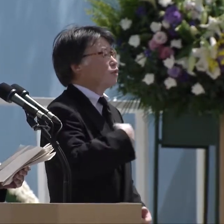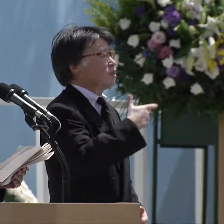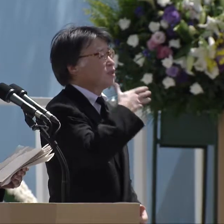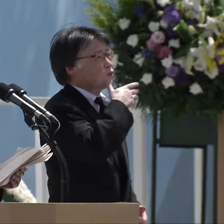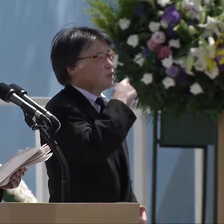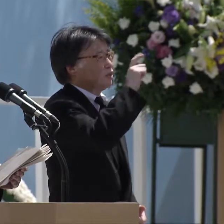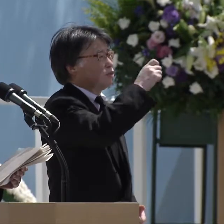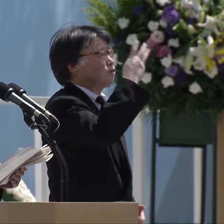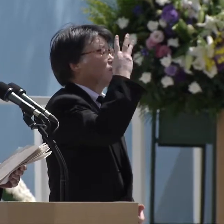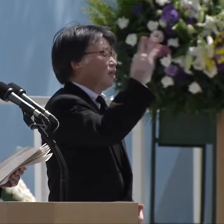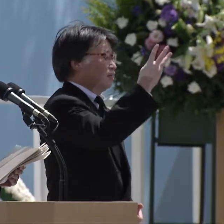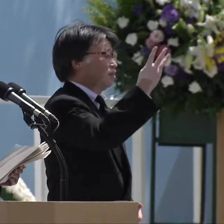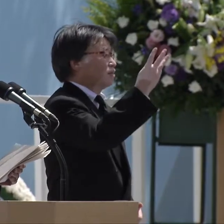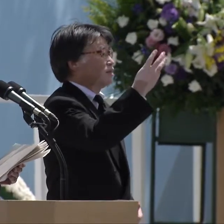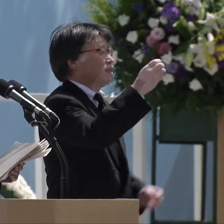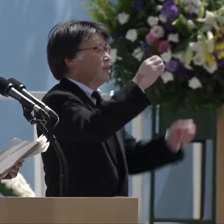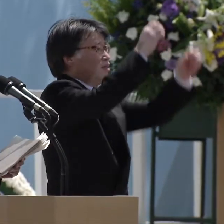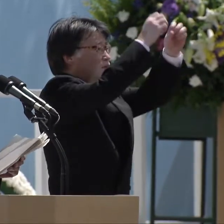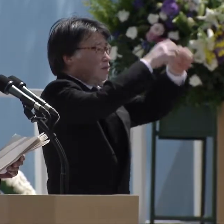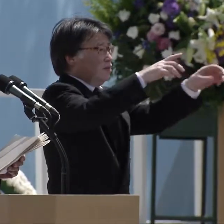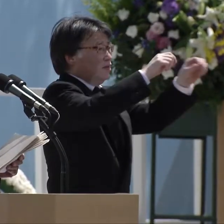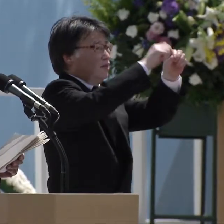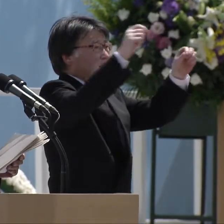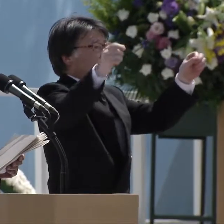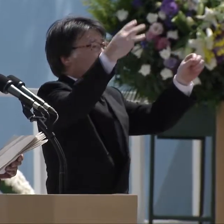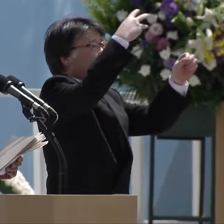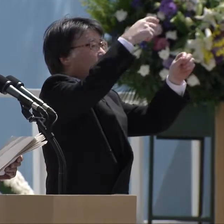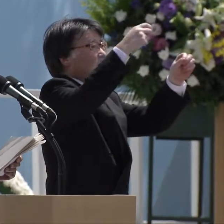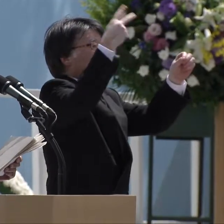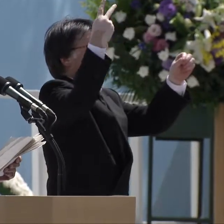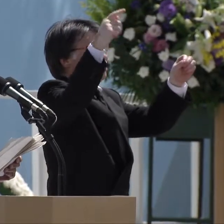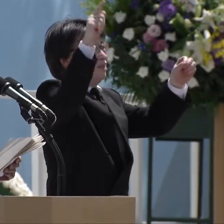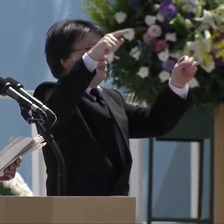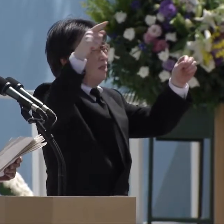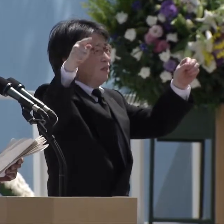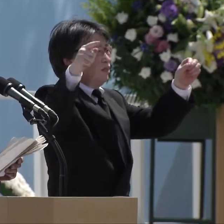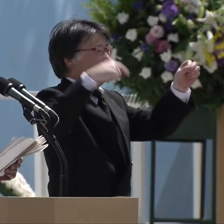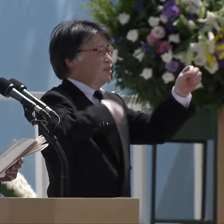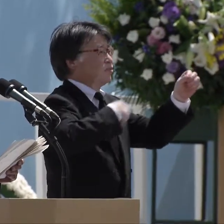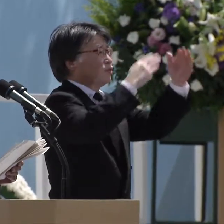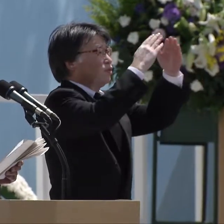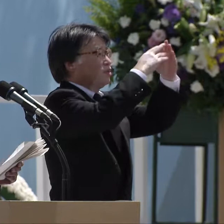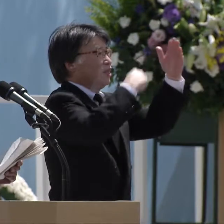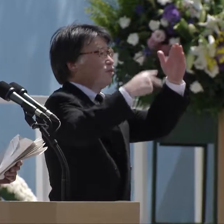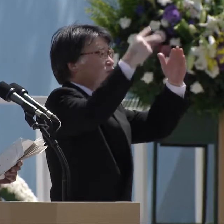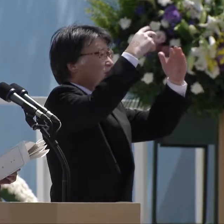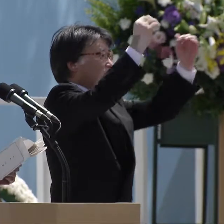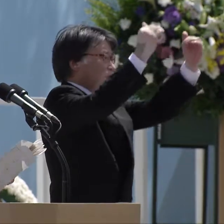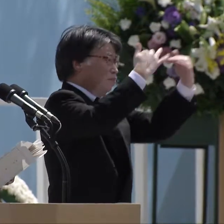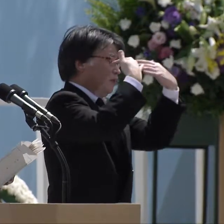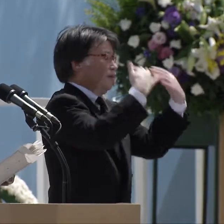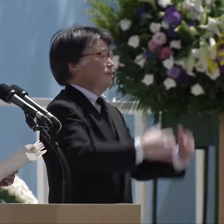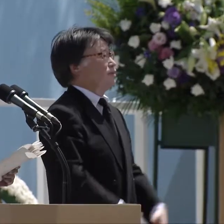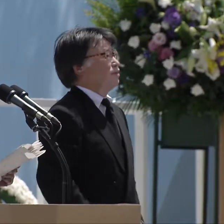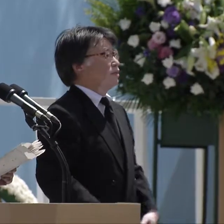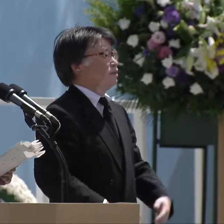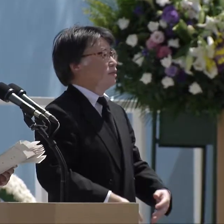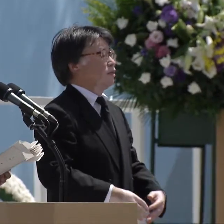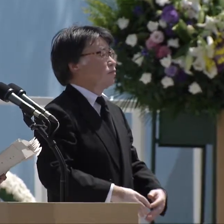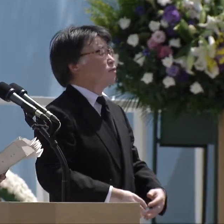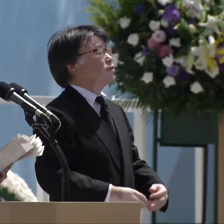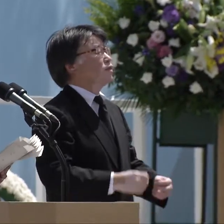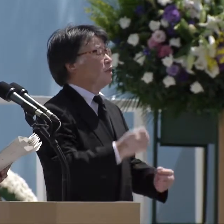9, 1945, I was 13 years old, and I was on the second floor of my house, 3.2 kilometers away from